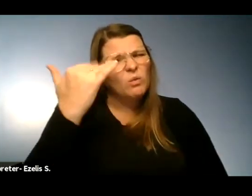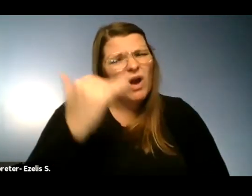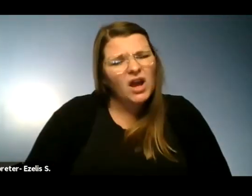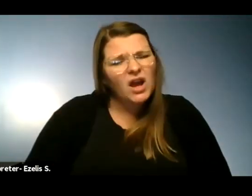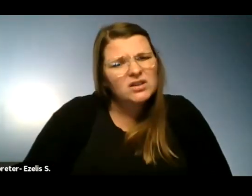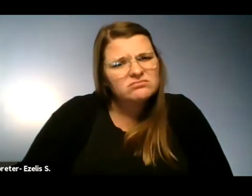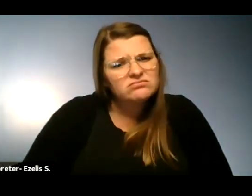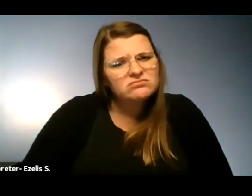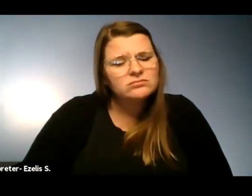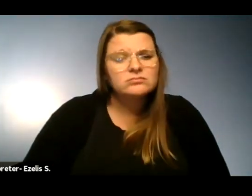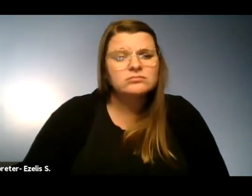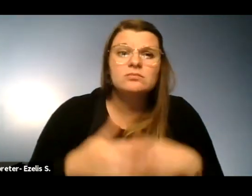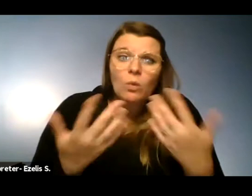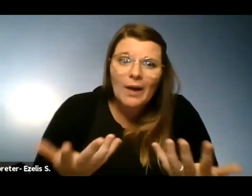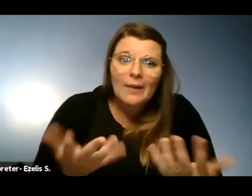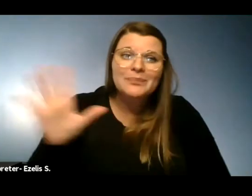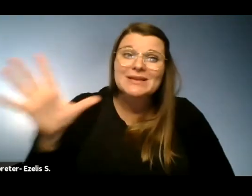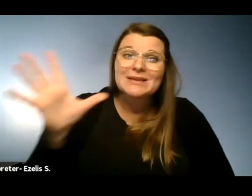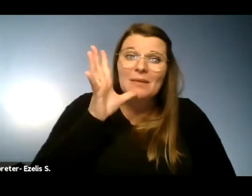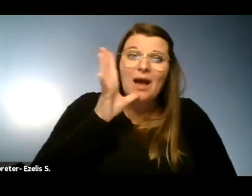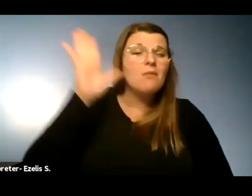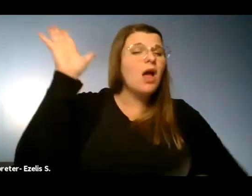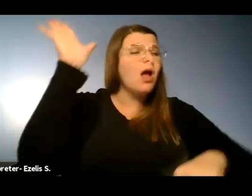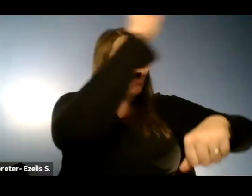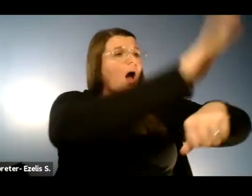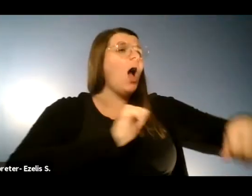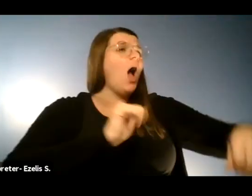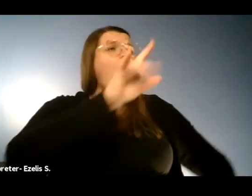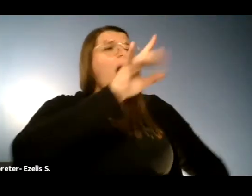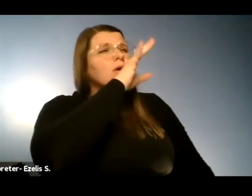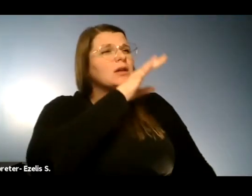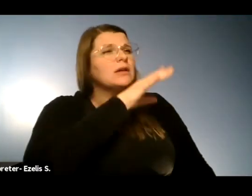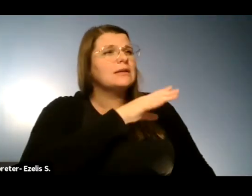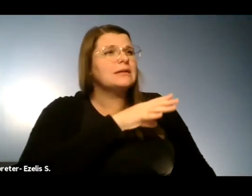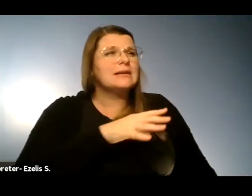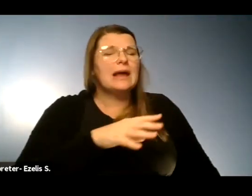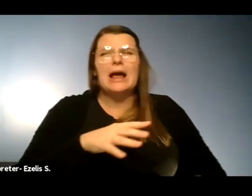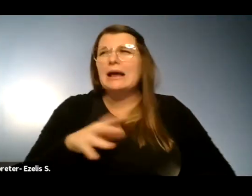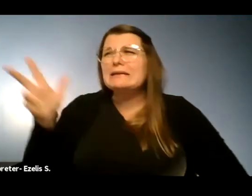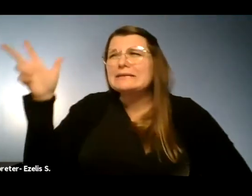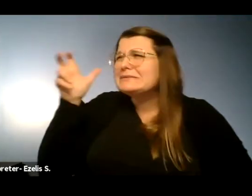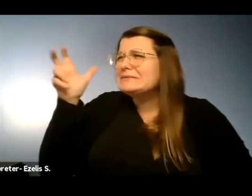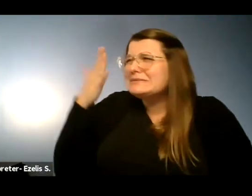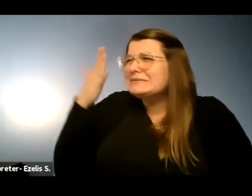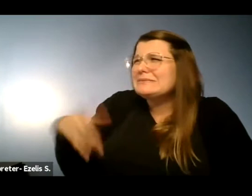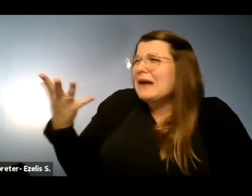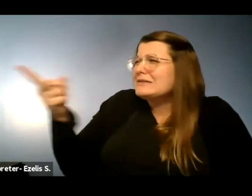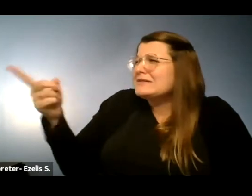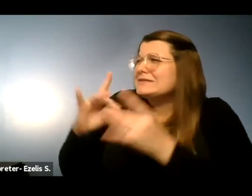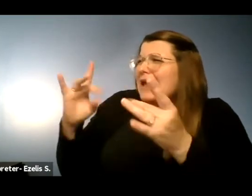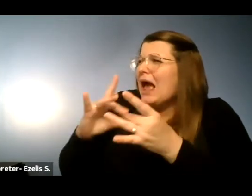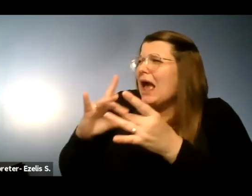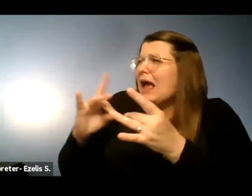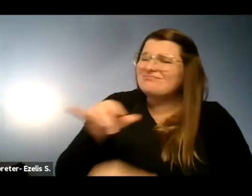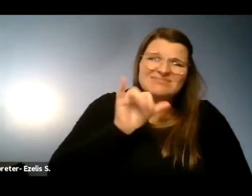Well, his mom is calling, and he's not even sure what she said. And that's not a very good way to start the